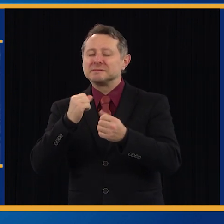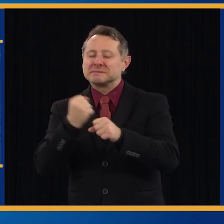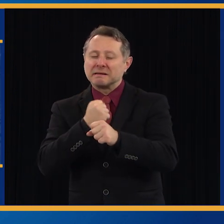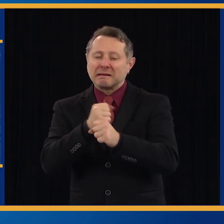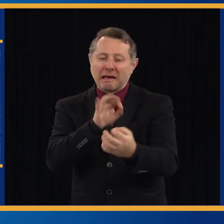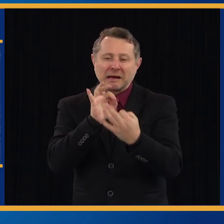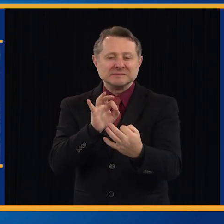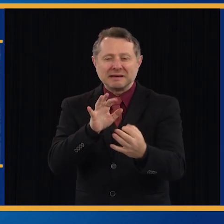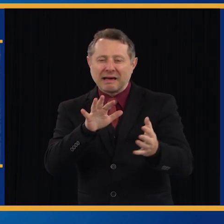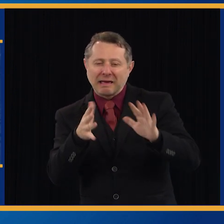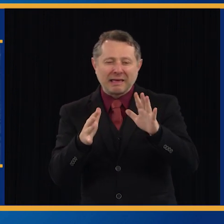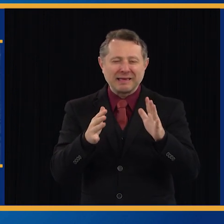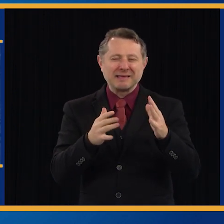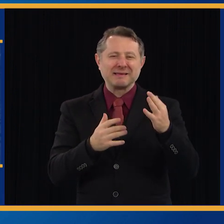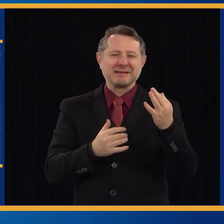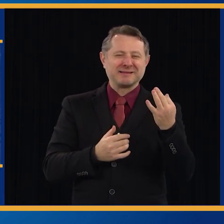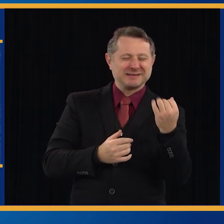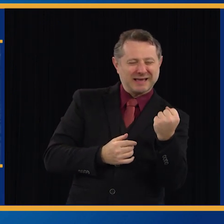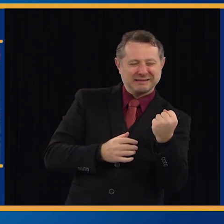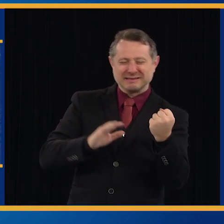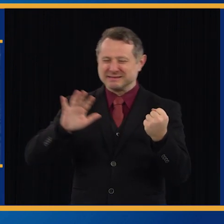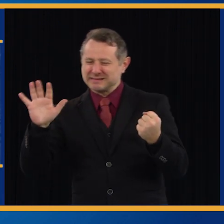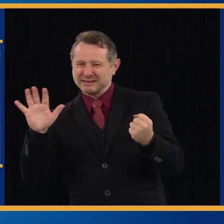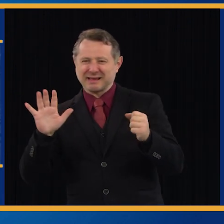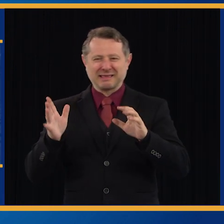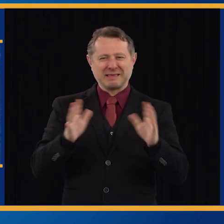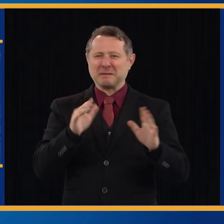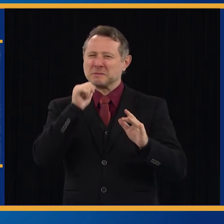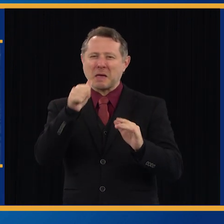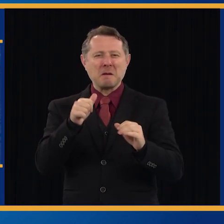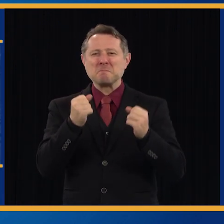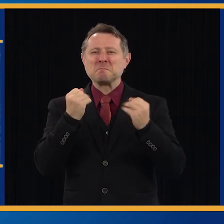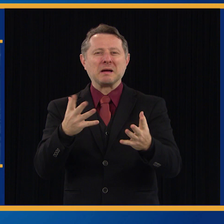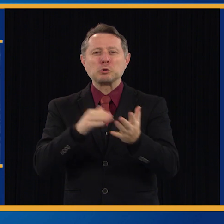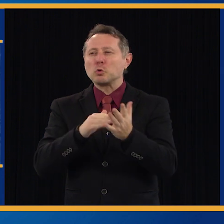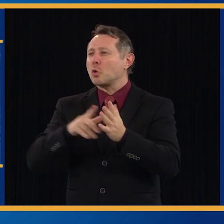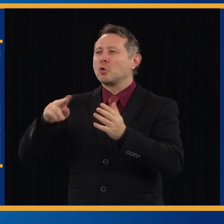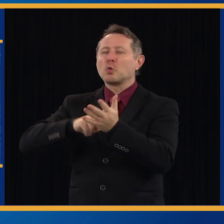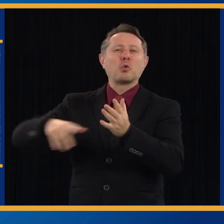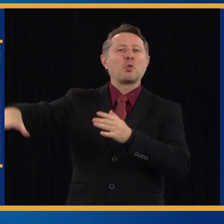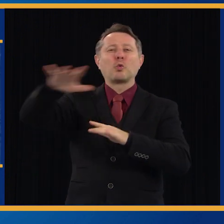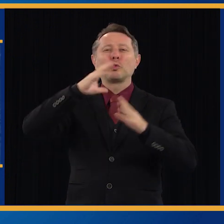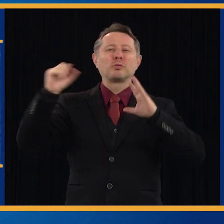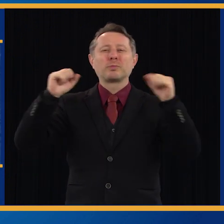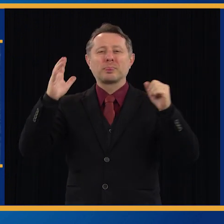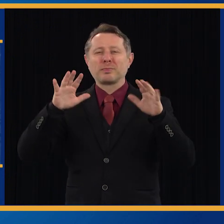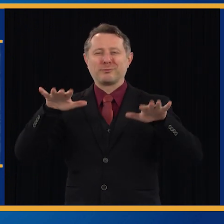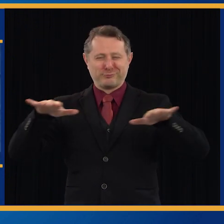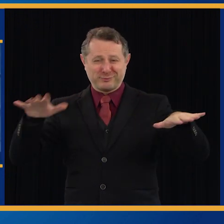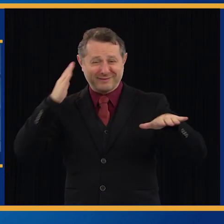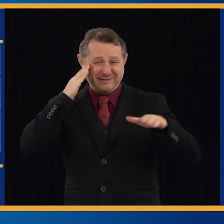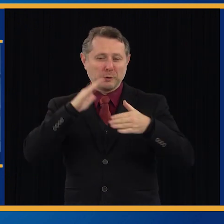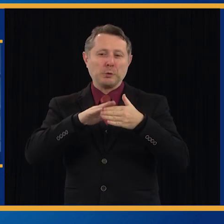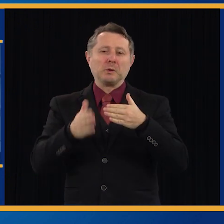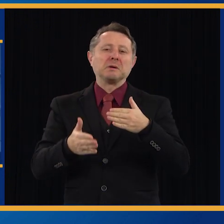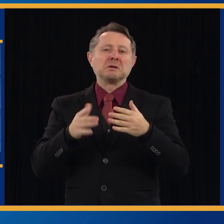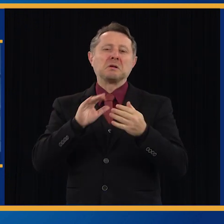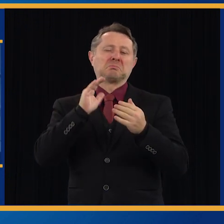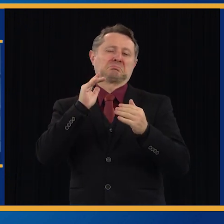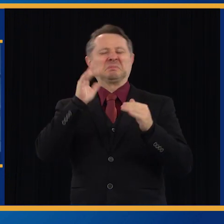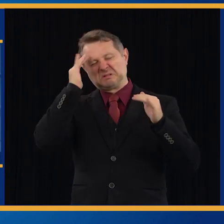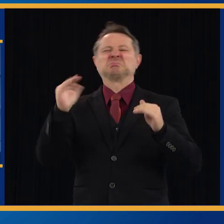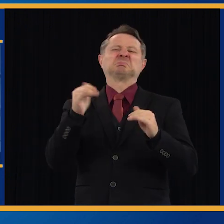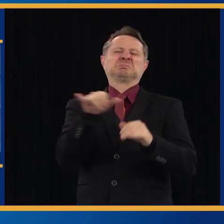and they have less of a staff. The reporting may not be as accurate, but it's basically flat.